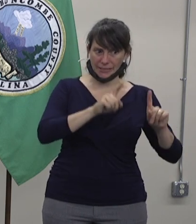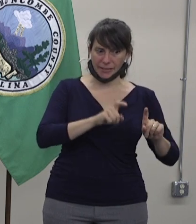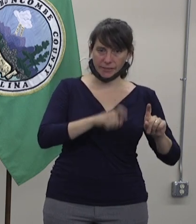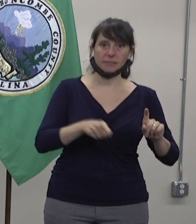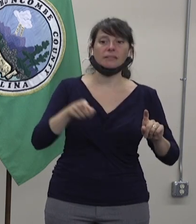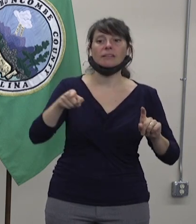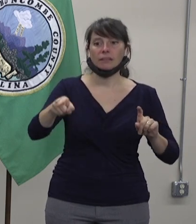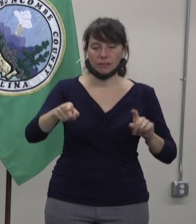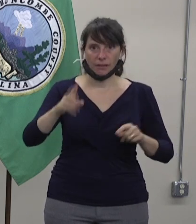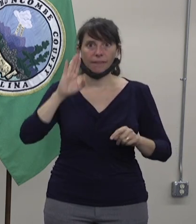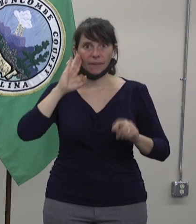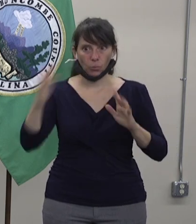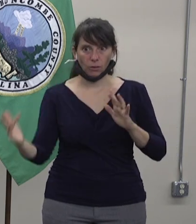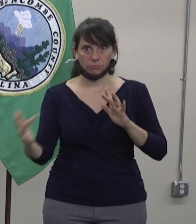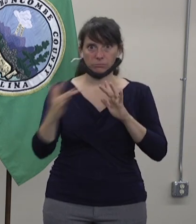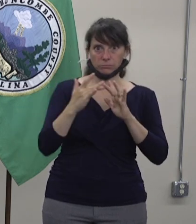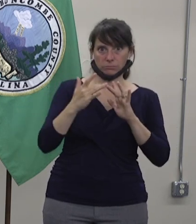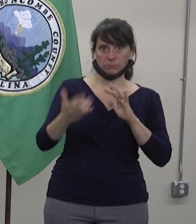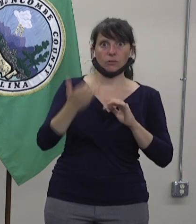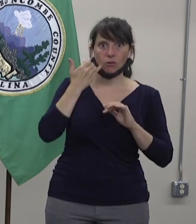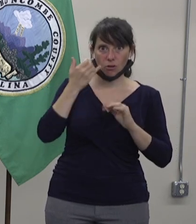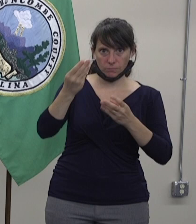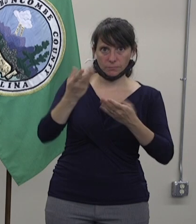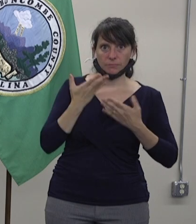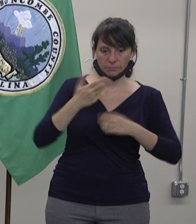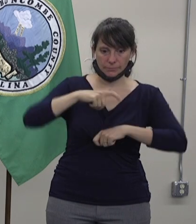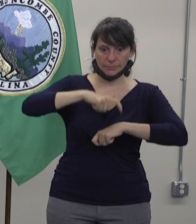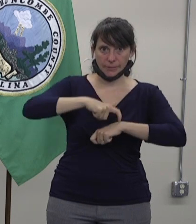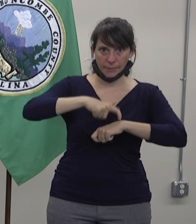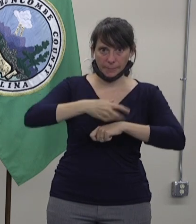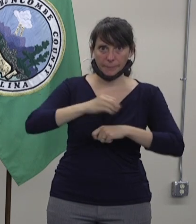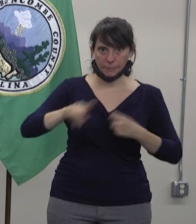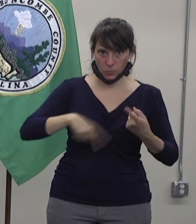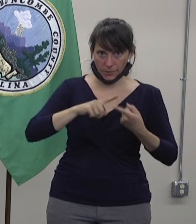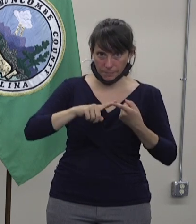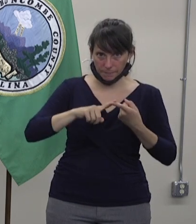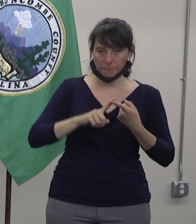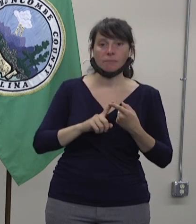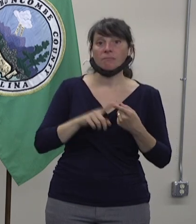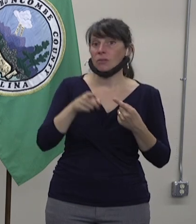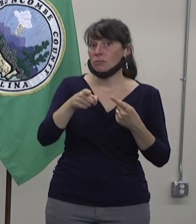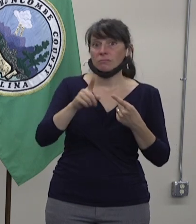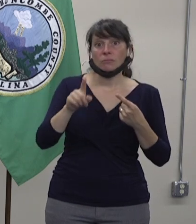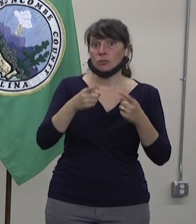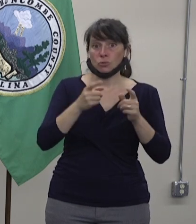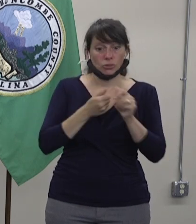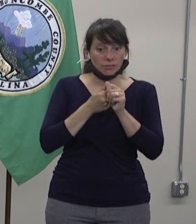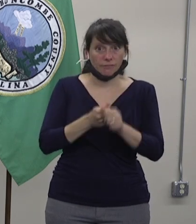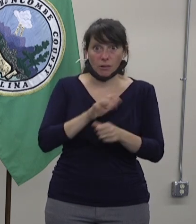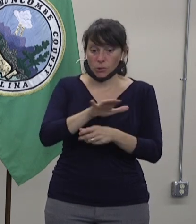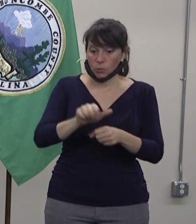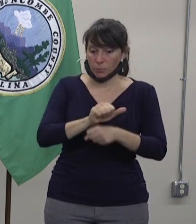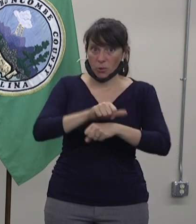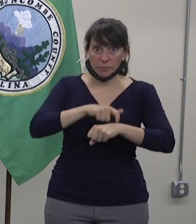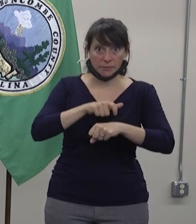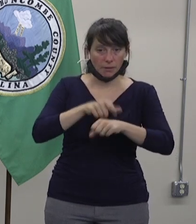testing. Then you show up at the testing site on your scheduled date and time and get your test.